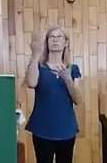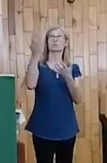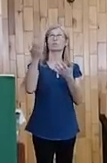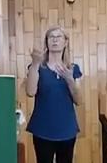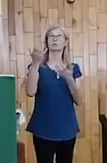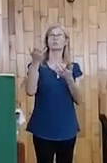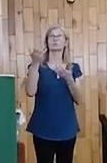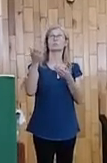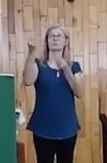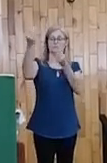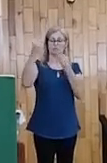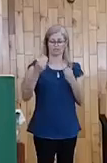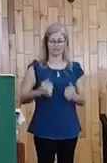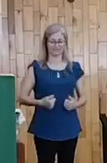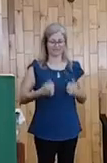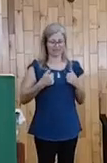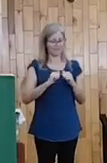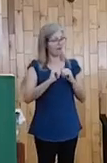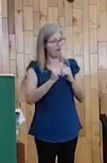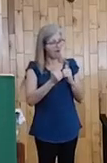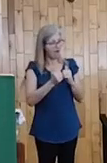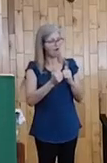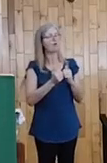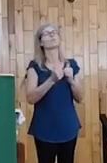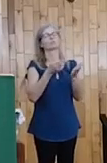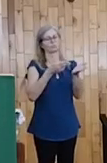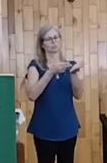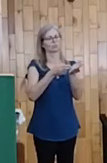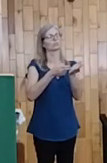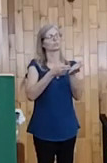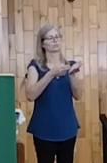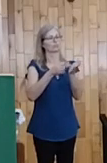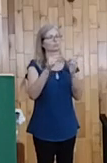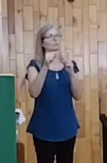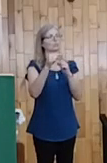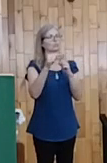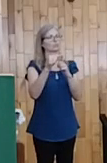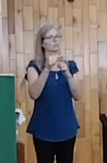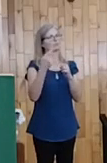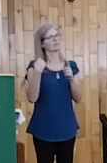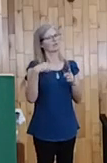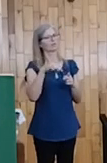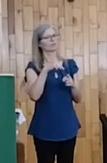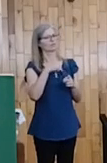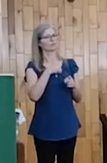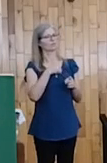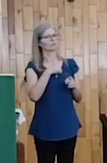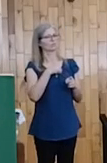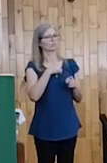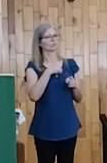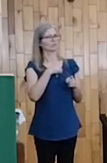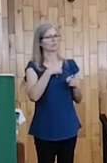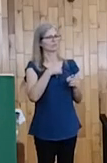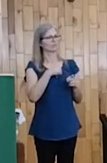birth by the word of truth, that we may be a kind of first fruits of his